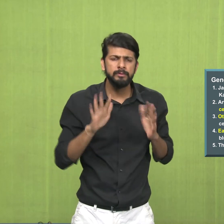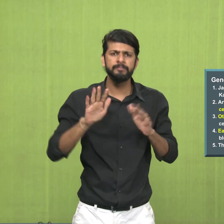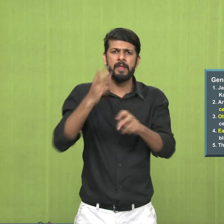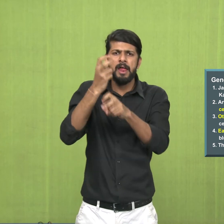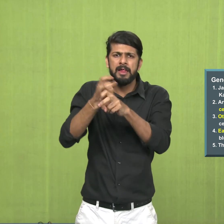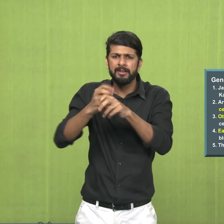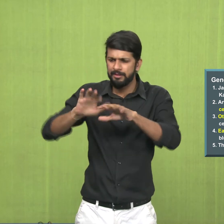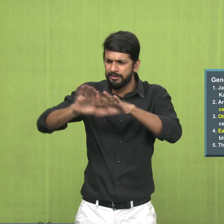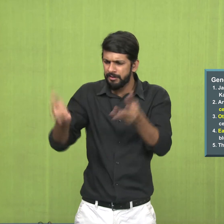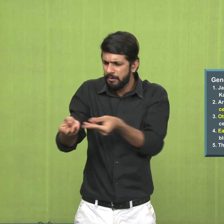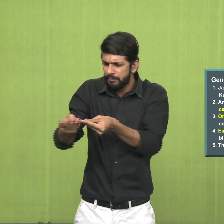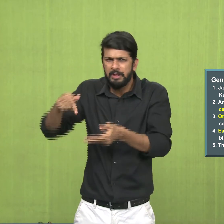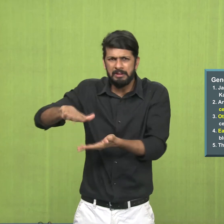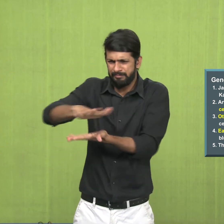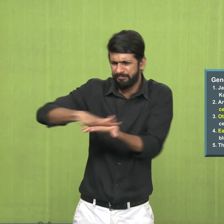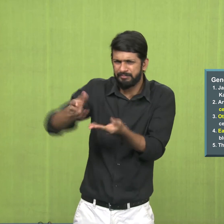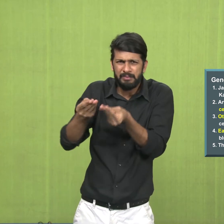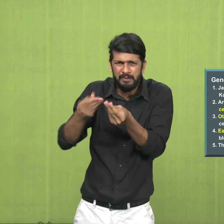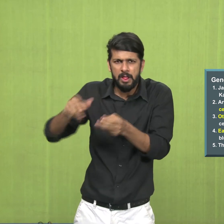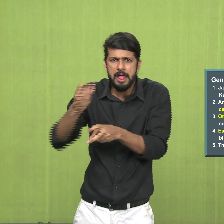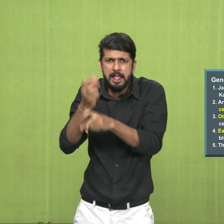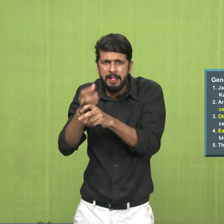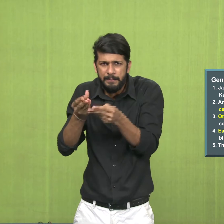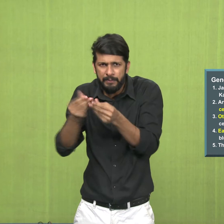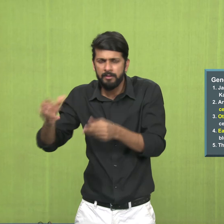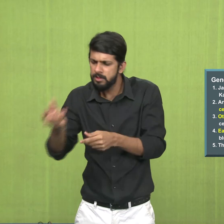The colors used are earth colors,